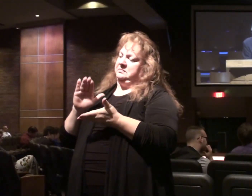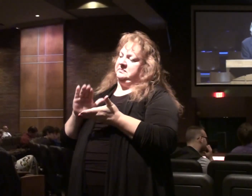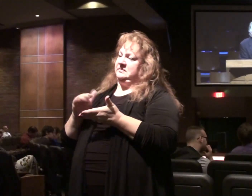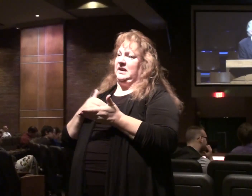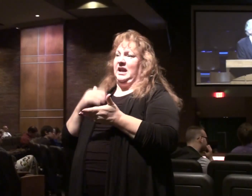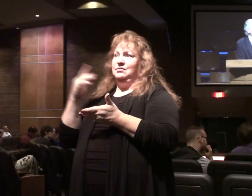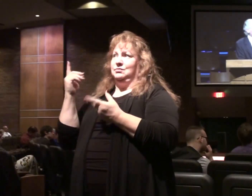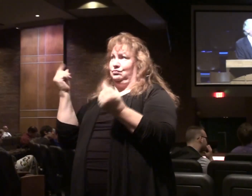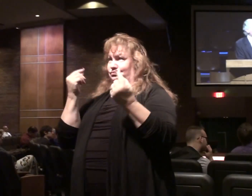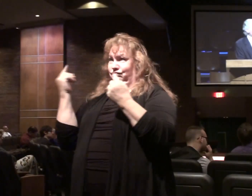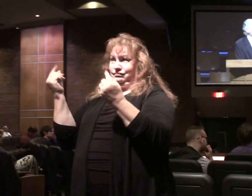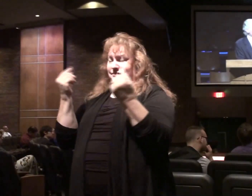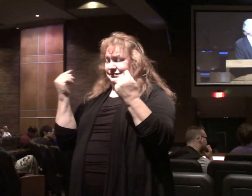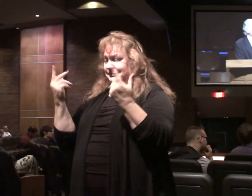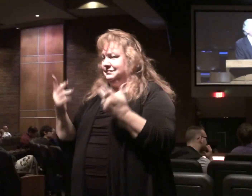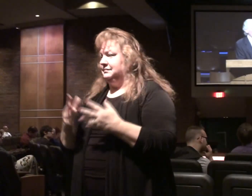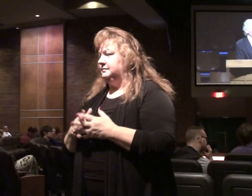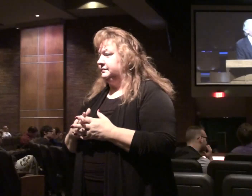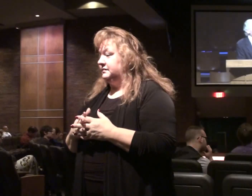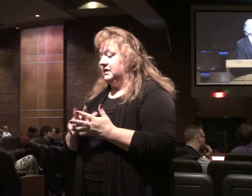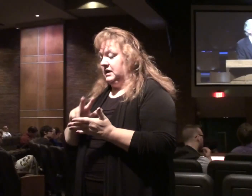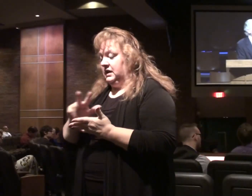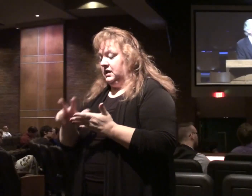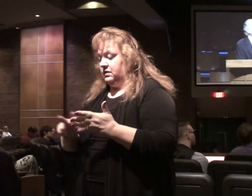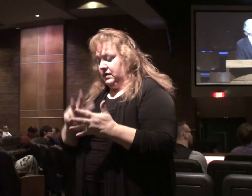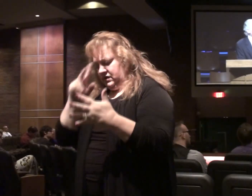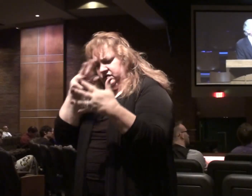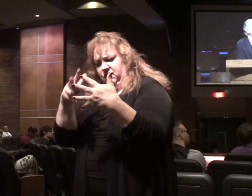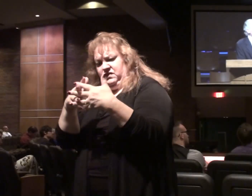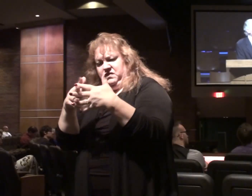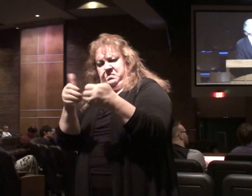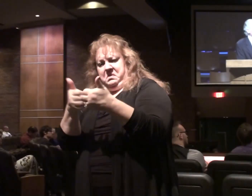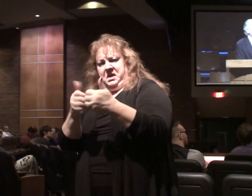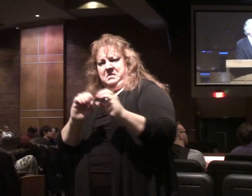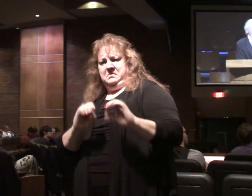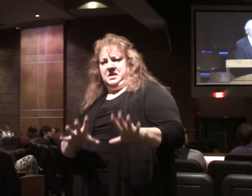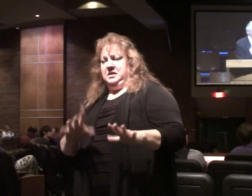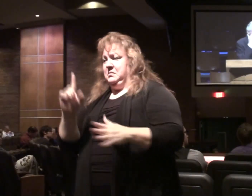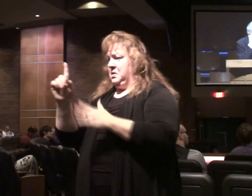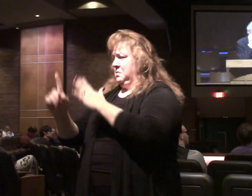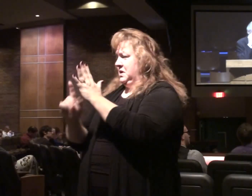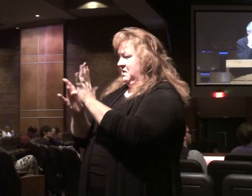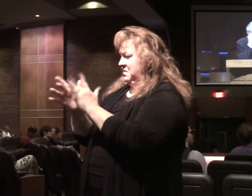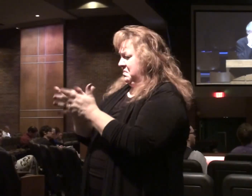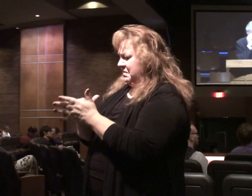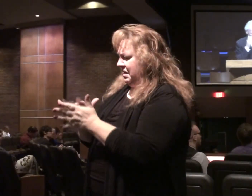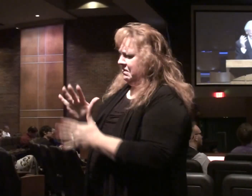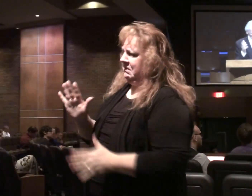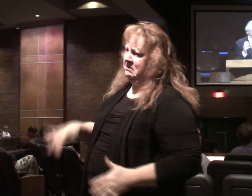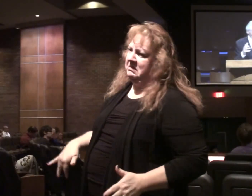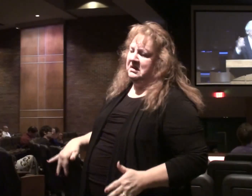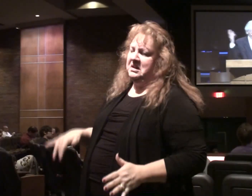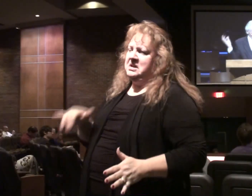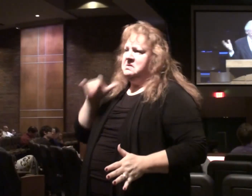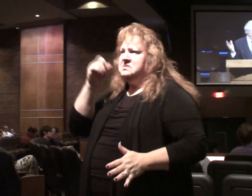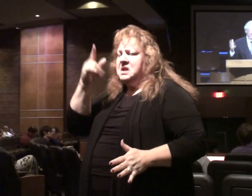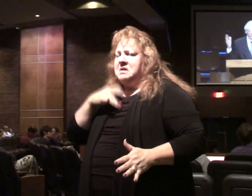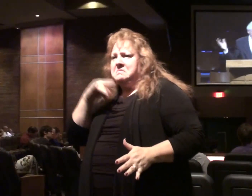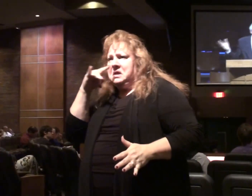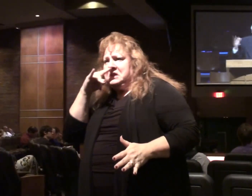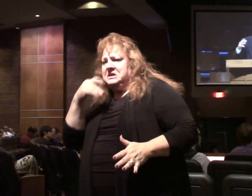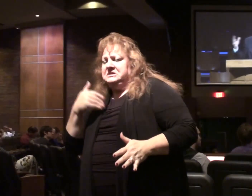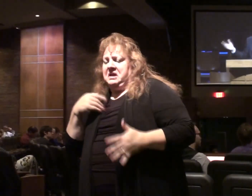have so much to do. 3 hours for a football game is nothing, but an hour for a Bible study? You don't understand. My kids